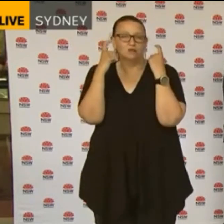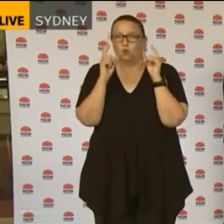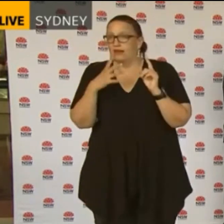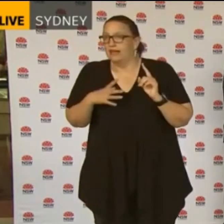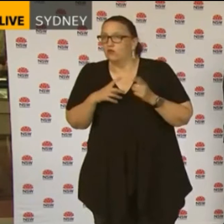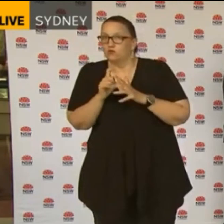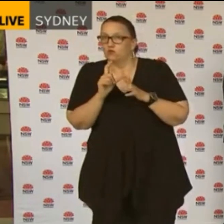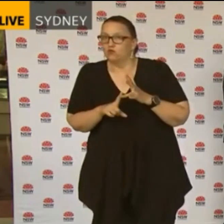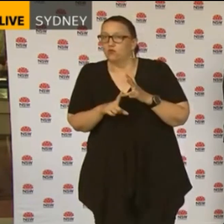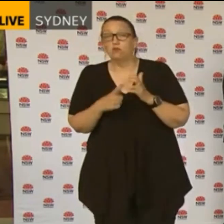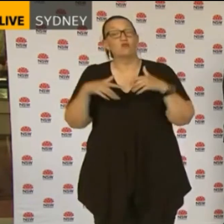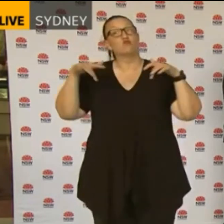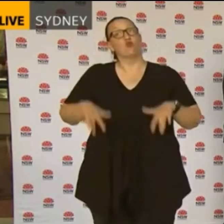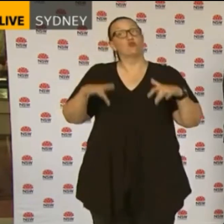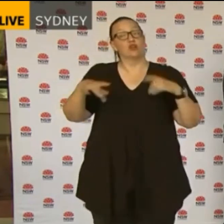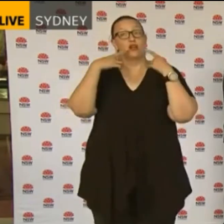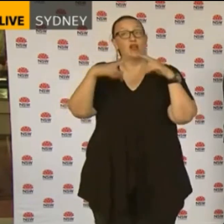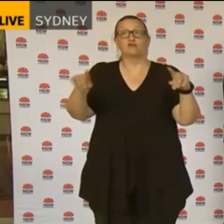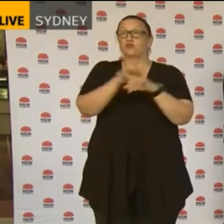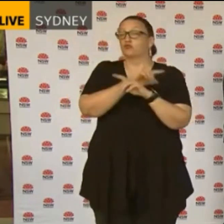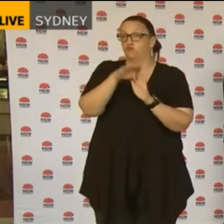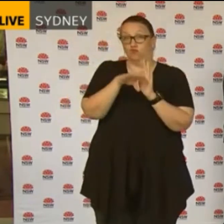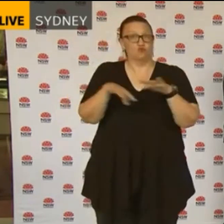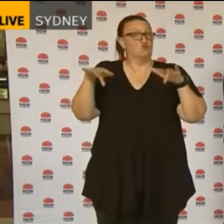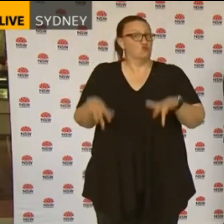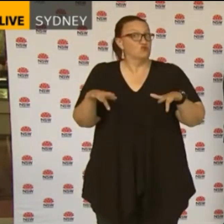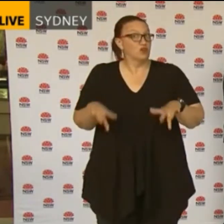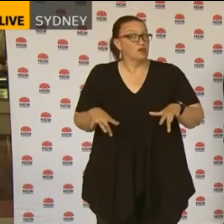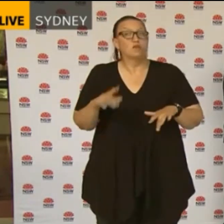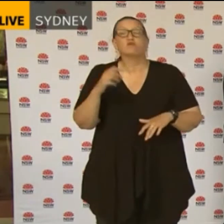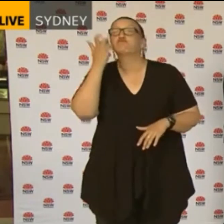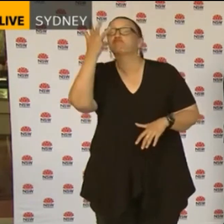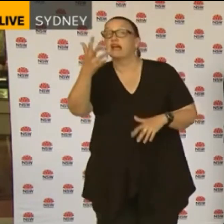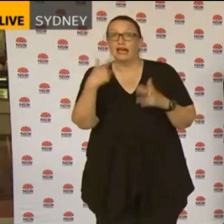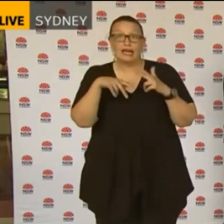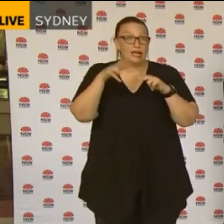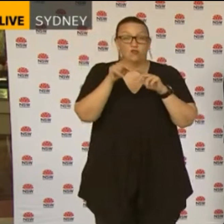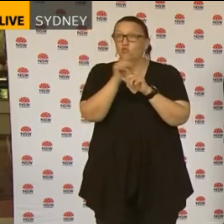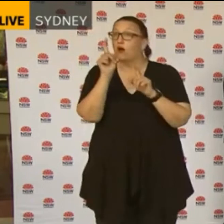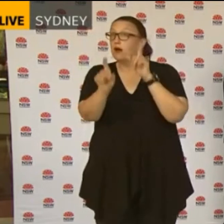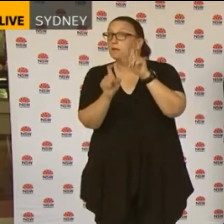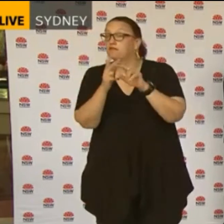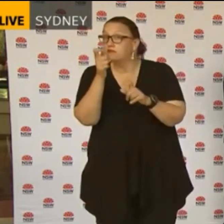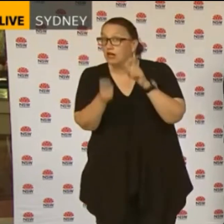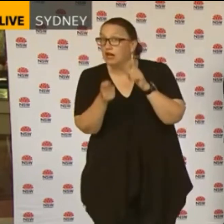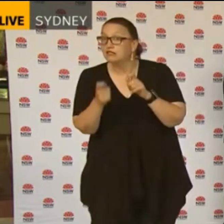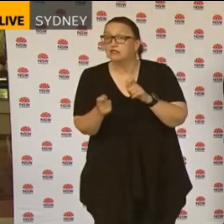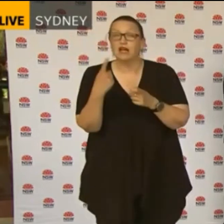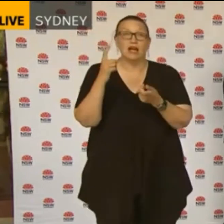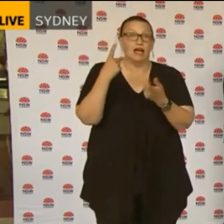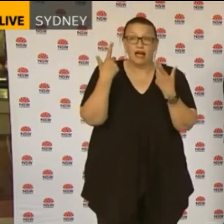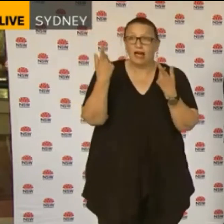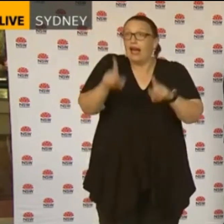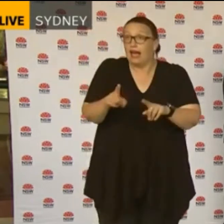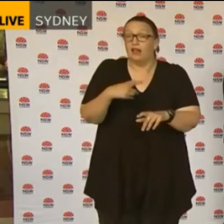we get those high rates of testing. But we are on the right path, and I do want to thank everybody in the state, especially in Greater Sydney, especially in the